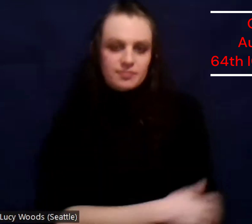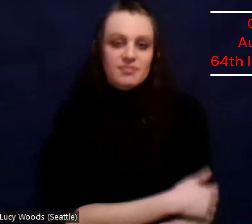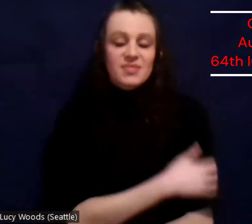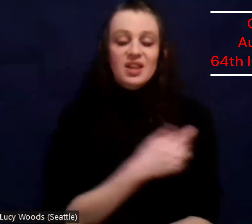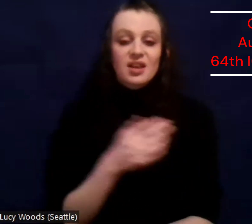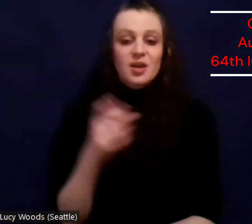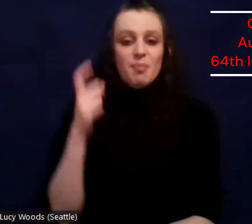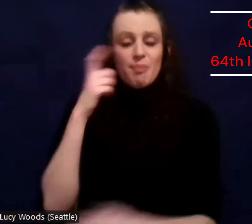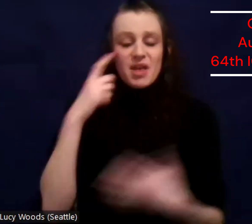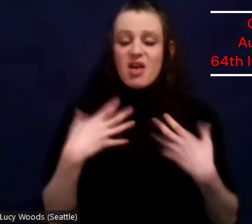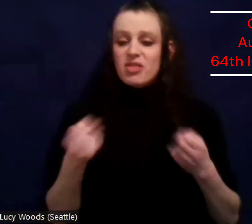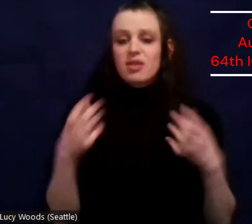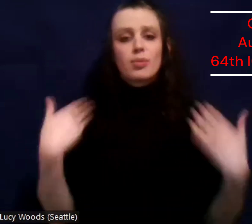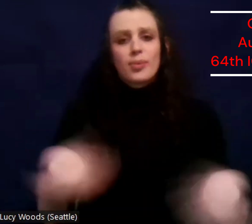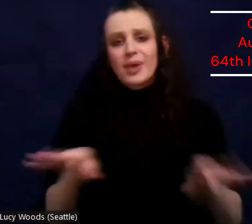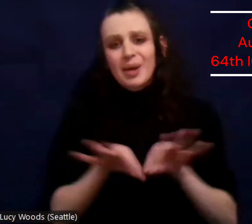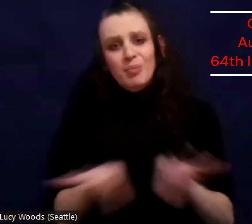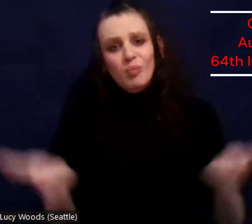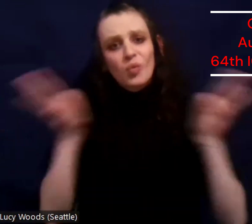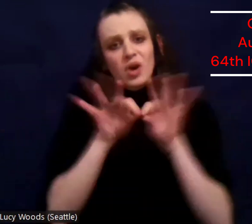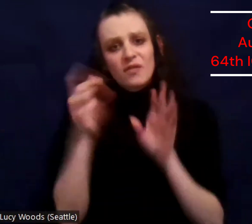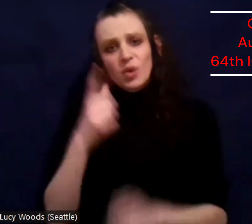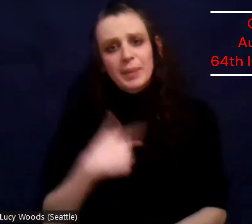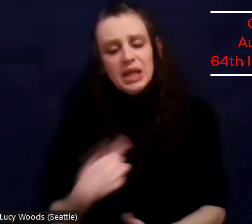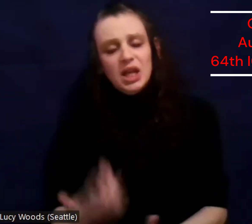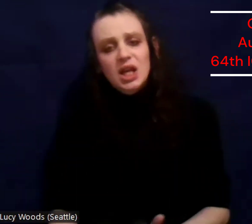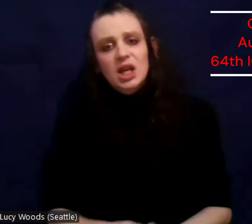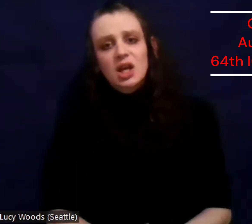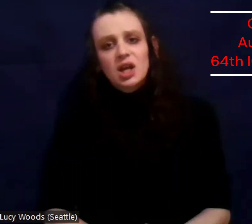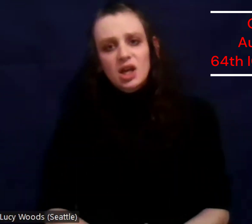that's extremely important. I would not